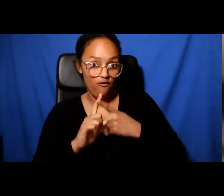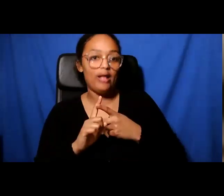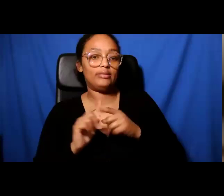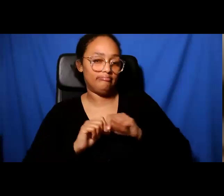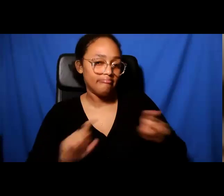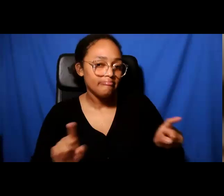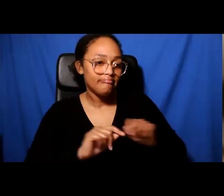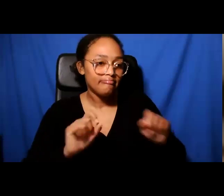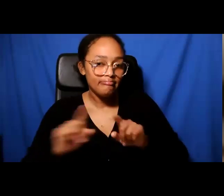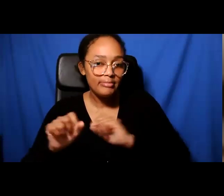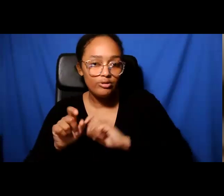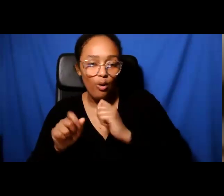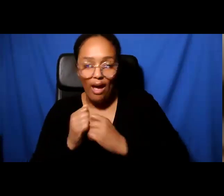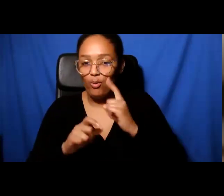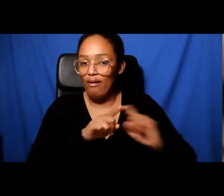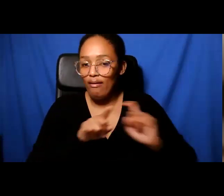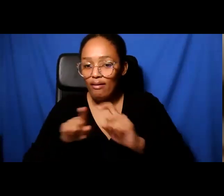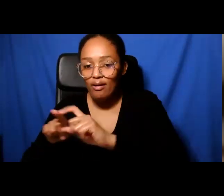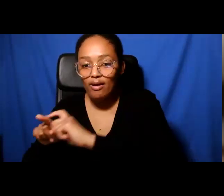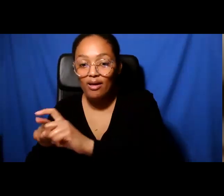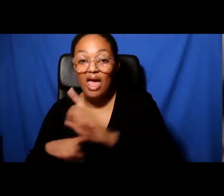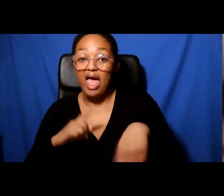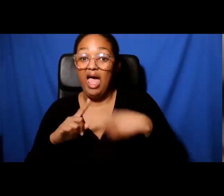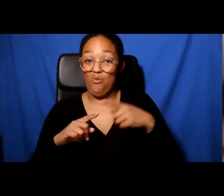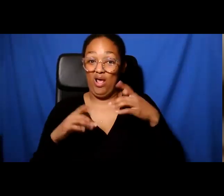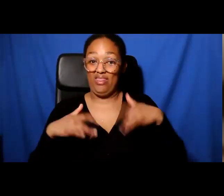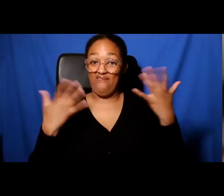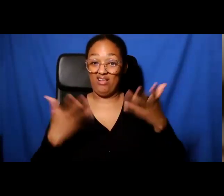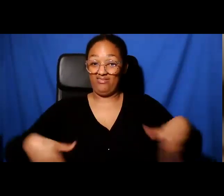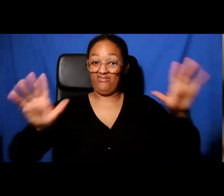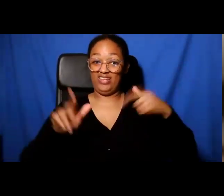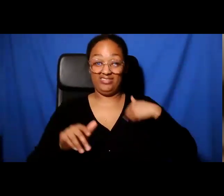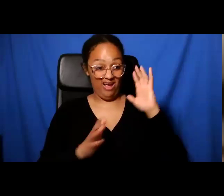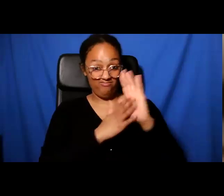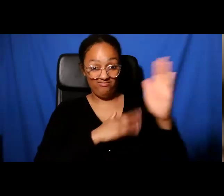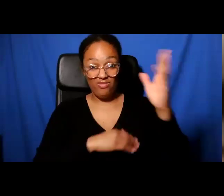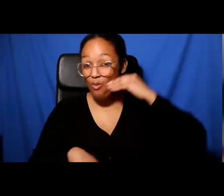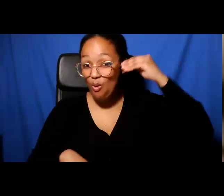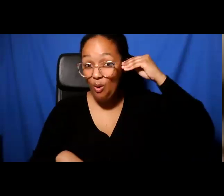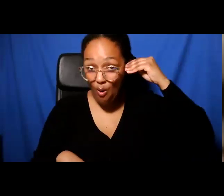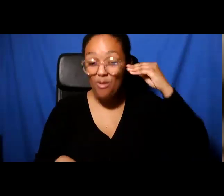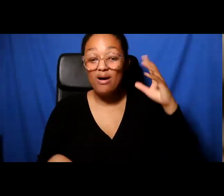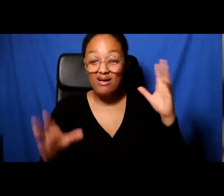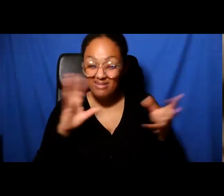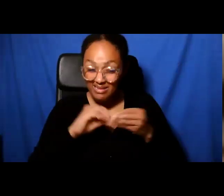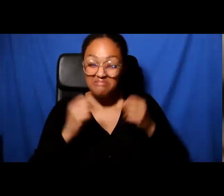And by the time I got home, I had 330 new customers. And this is from a 1-hour free